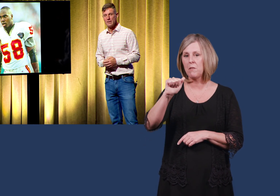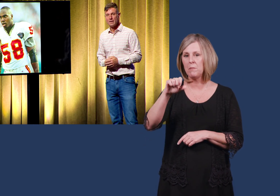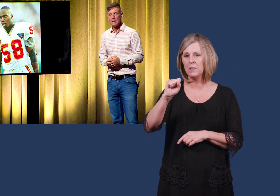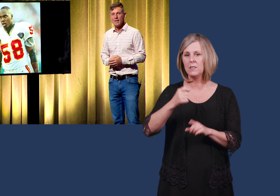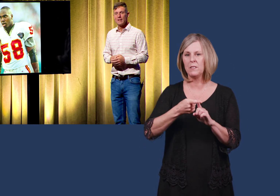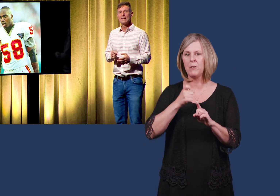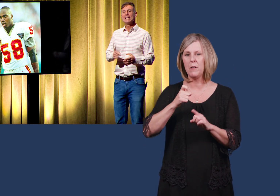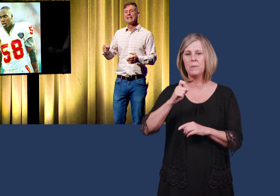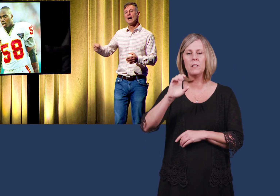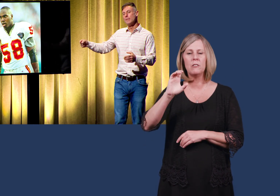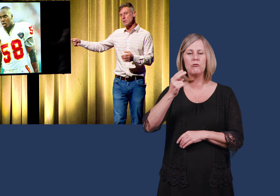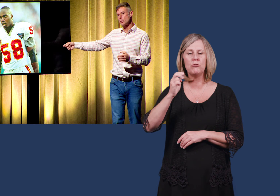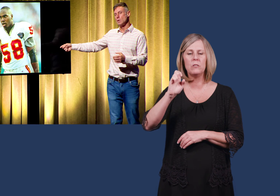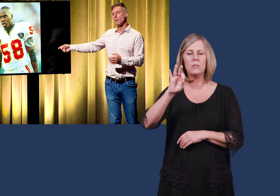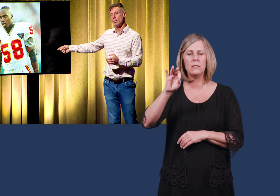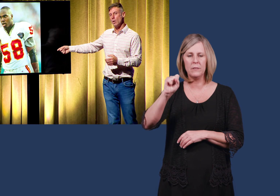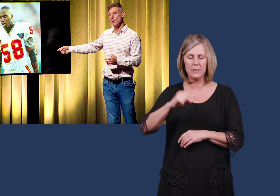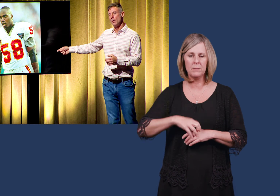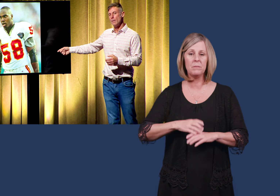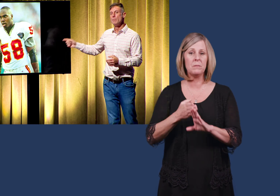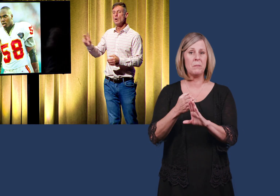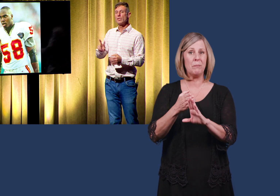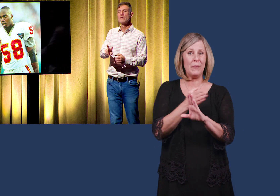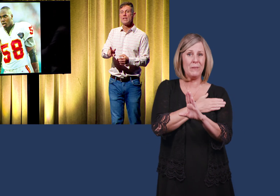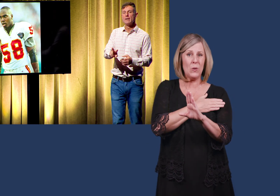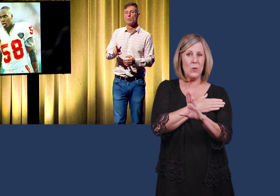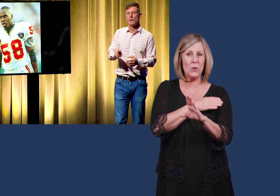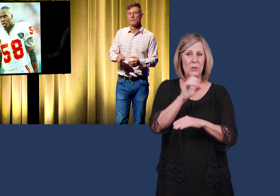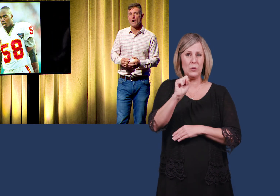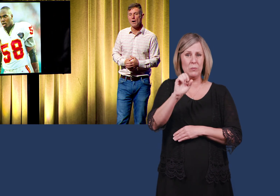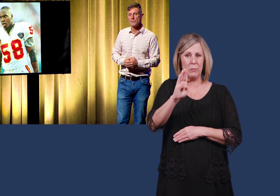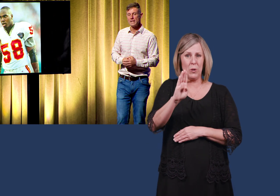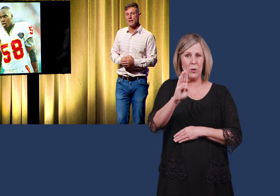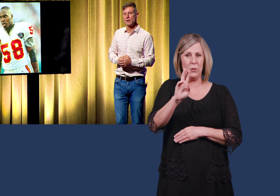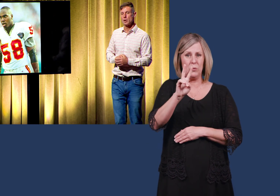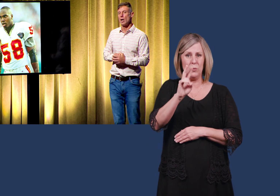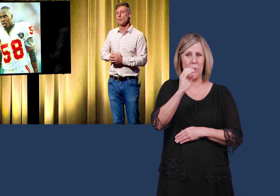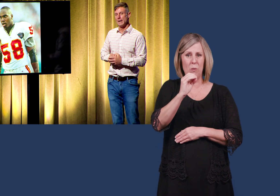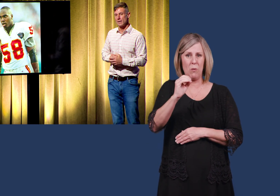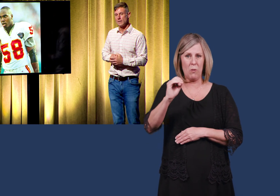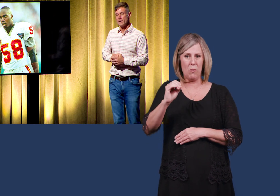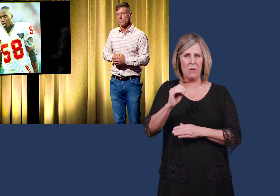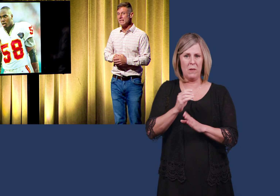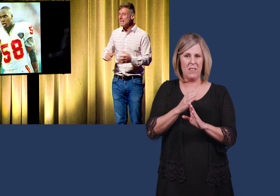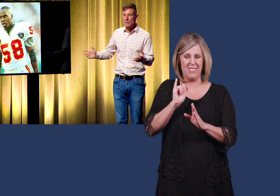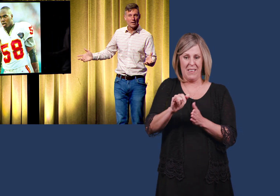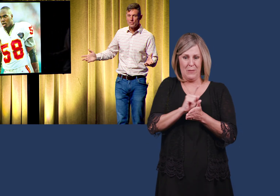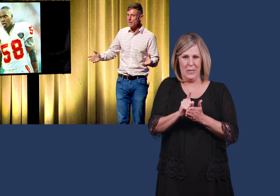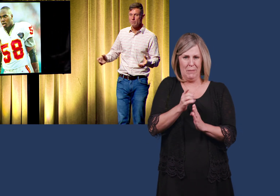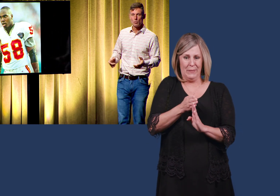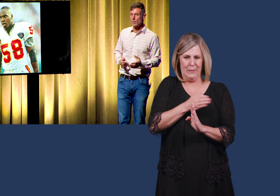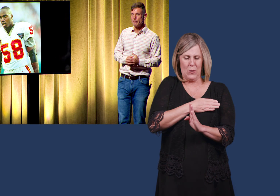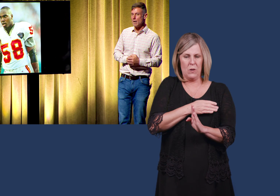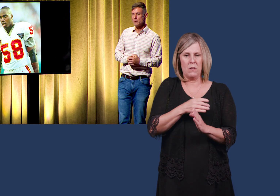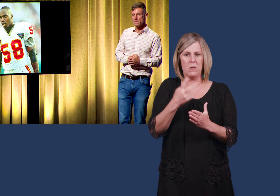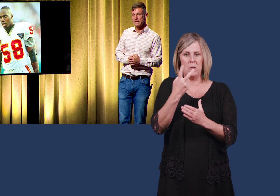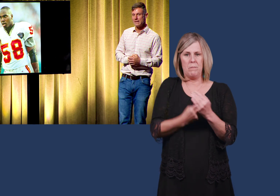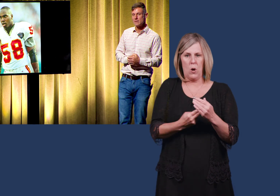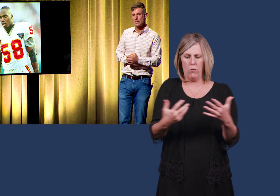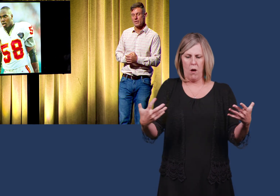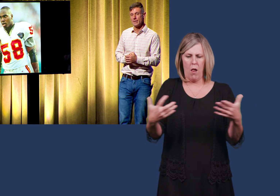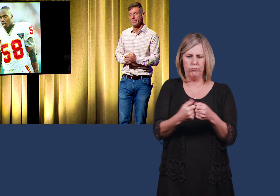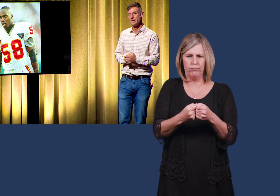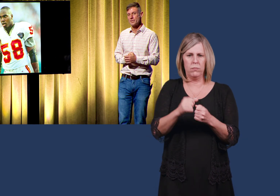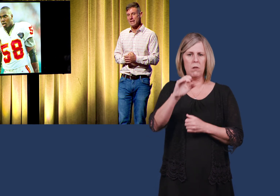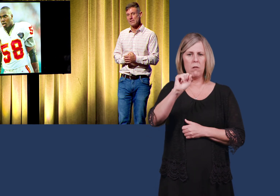Alabama. Leading up to the Super Bowl, both of them were involved in a car wreck. Neither of them were buckled